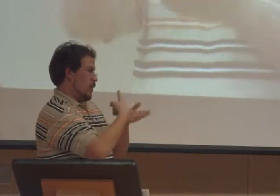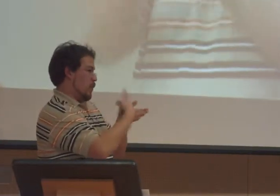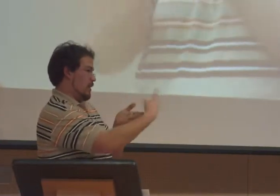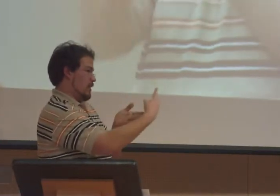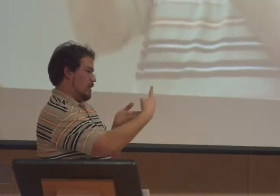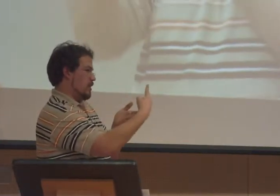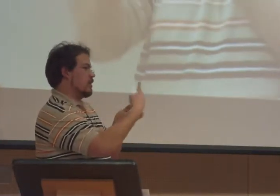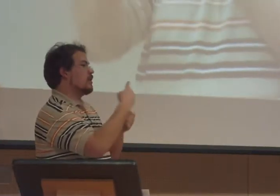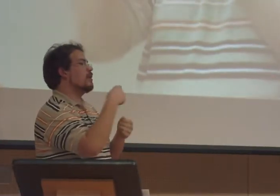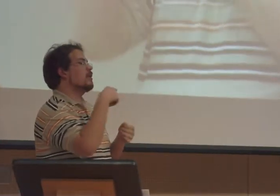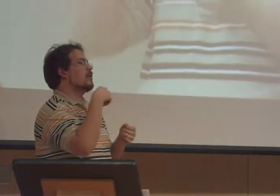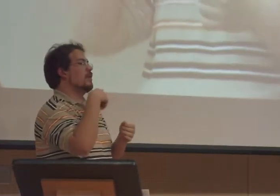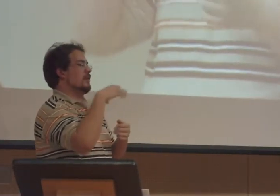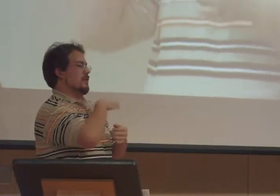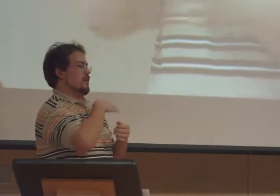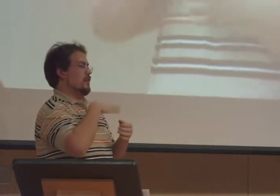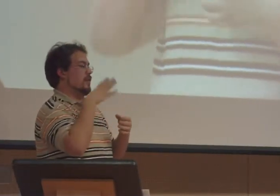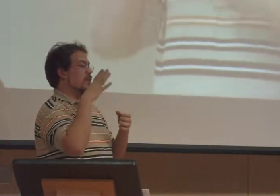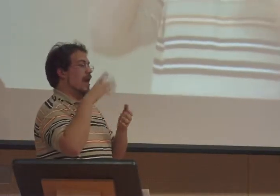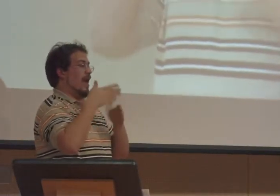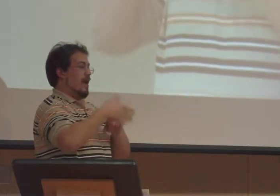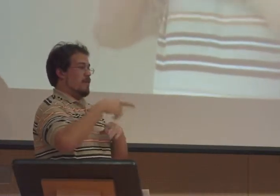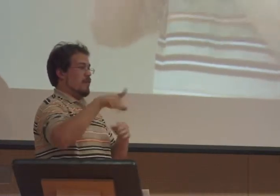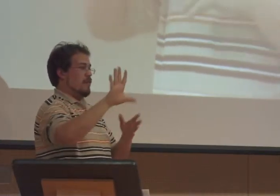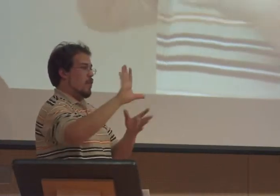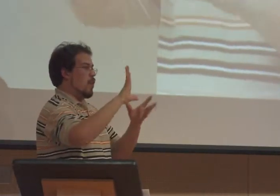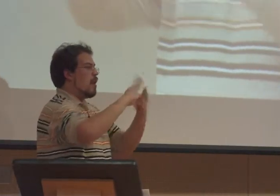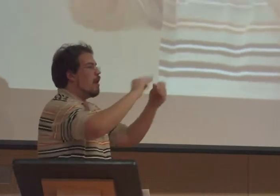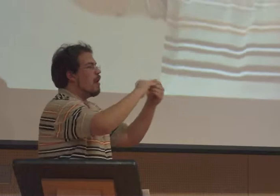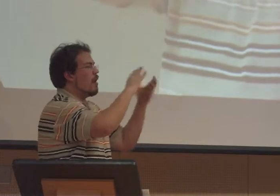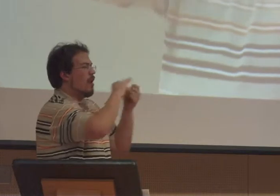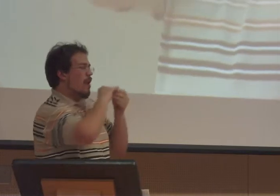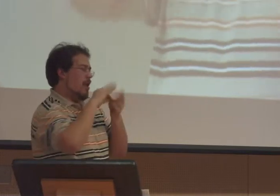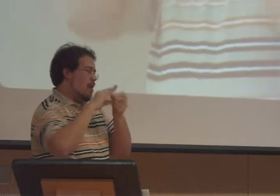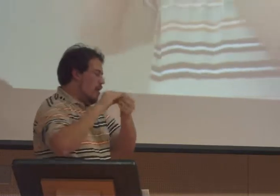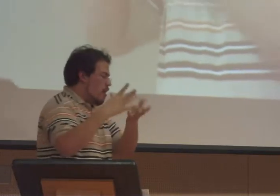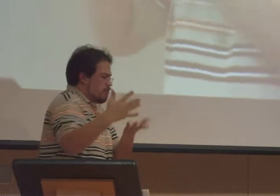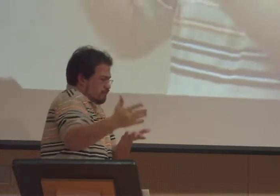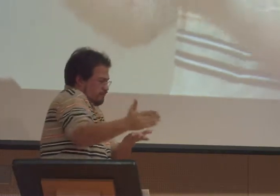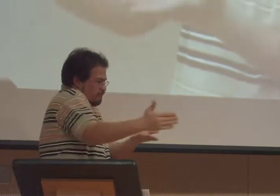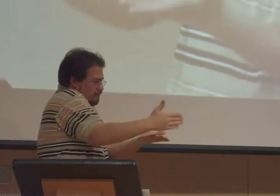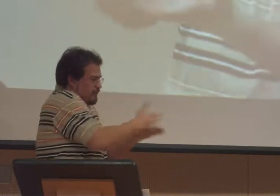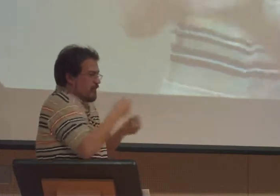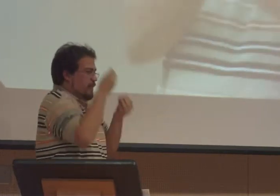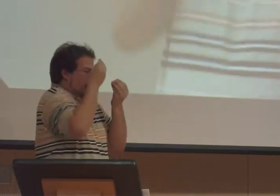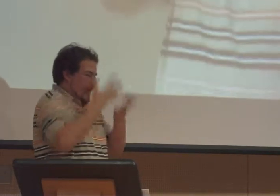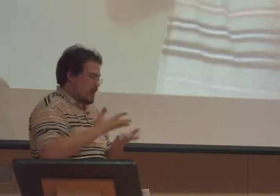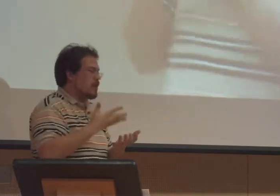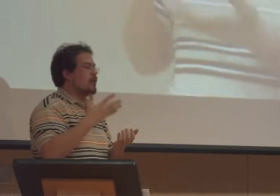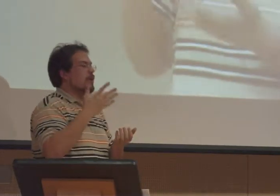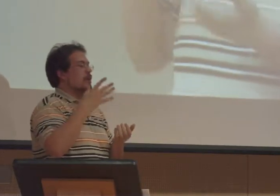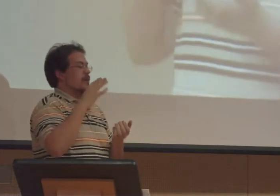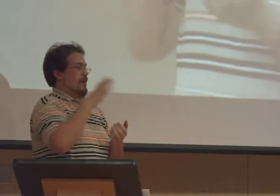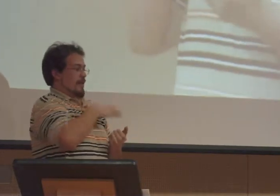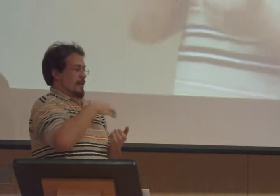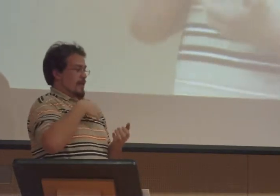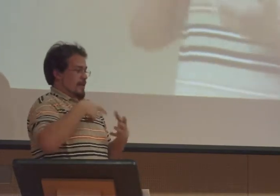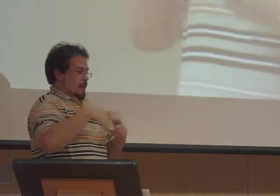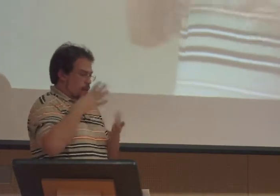And so during the 9th and the 10th week, after you all have had an opportunity to share your feedback tonight, we're